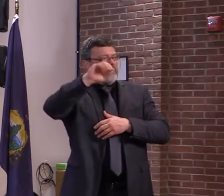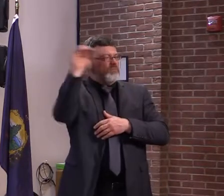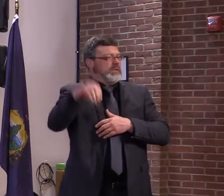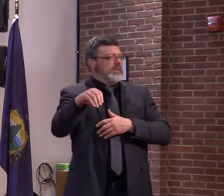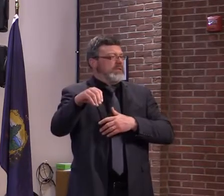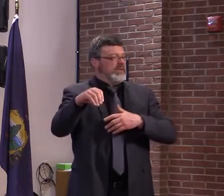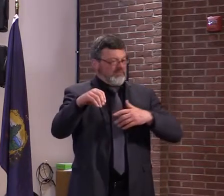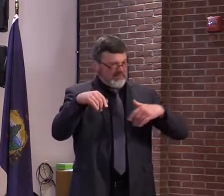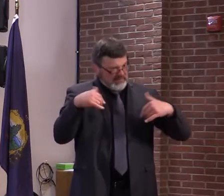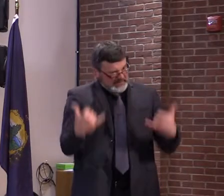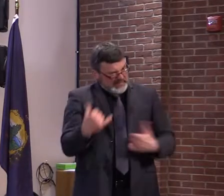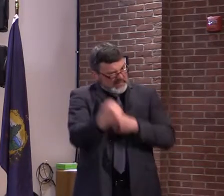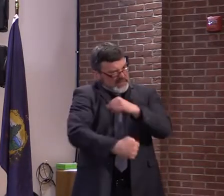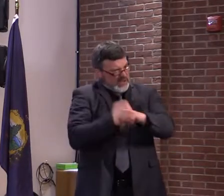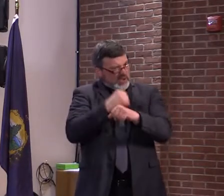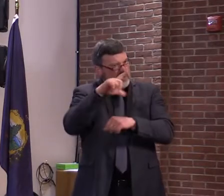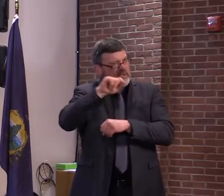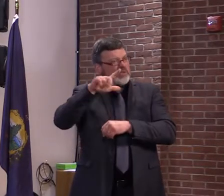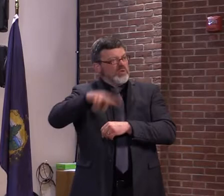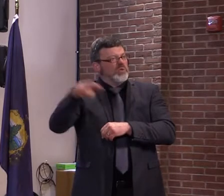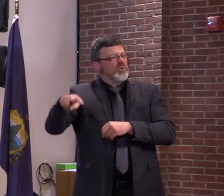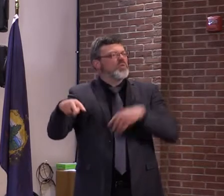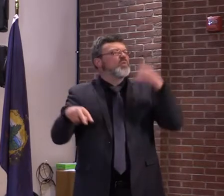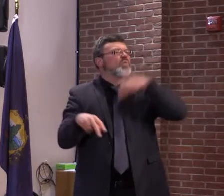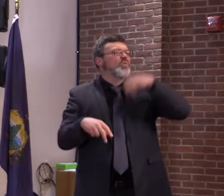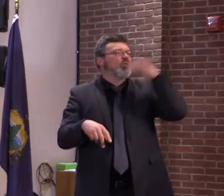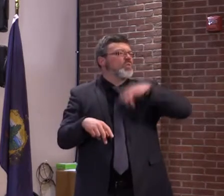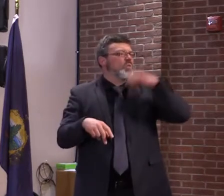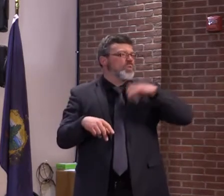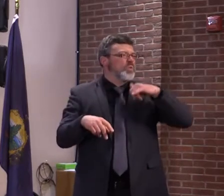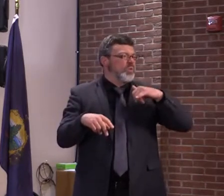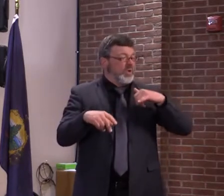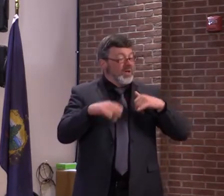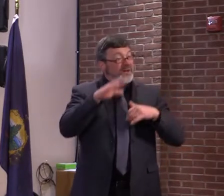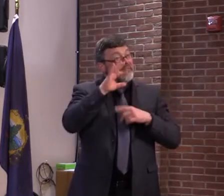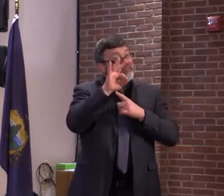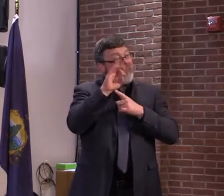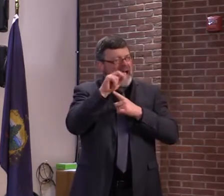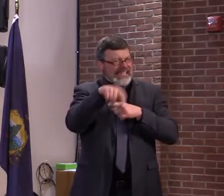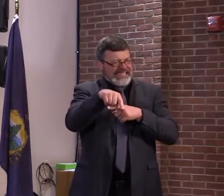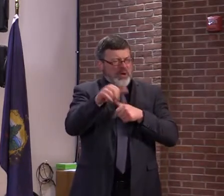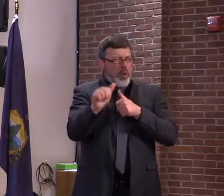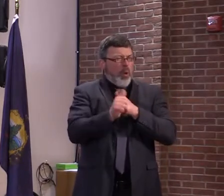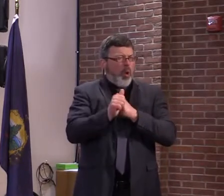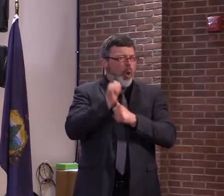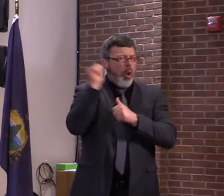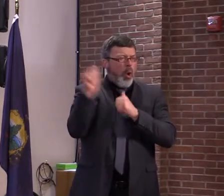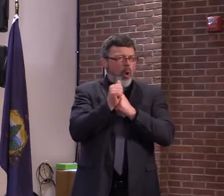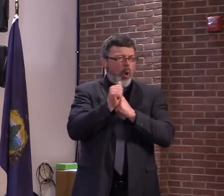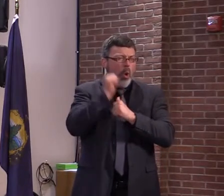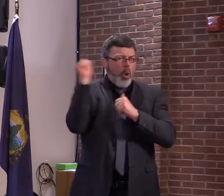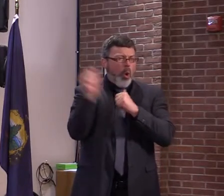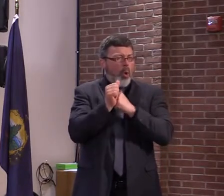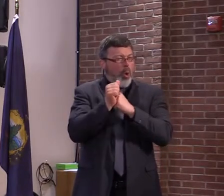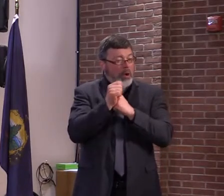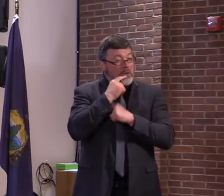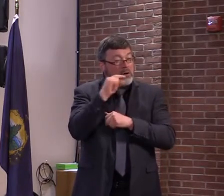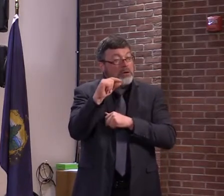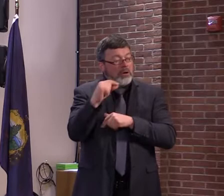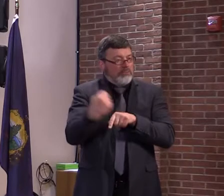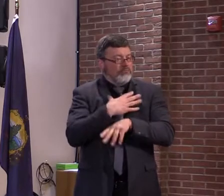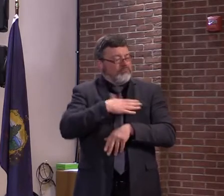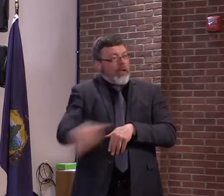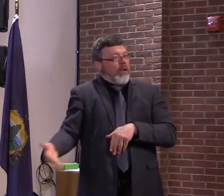deadly even in small doses. Fentanyl even factors prominently in white powders advertised as